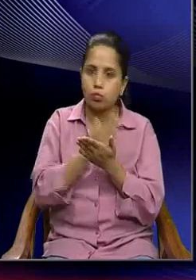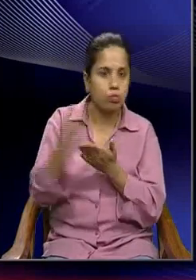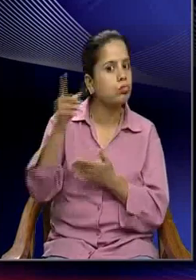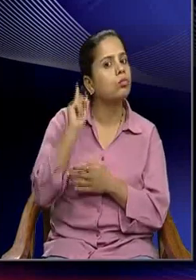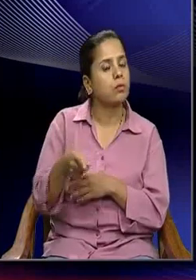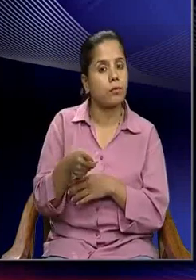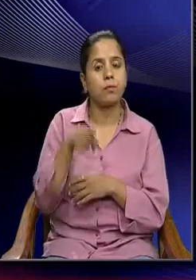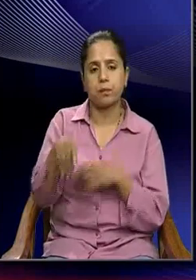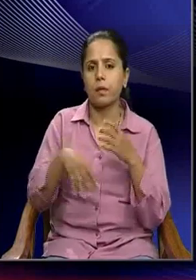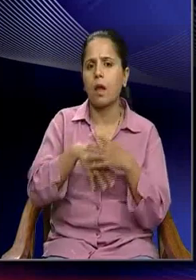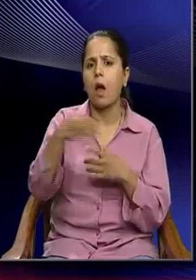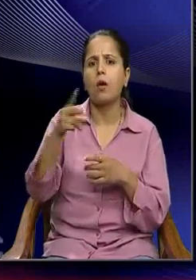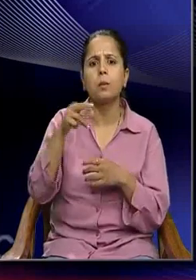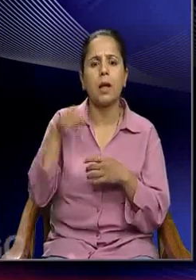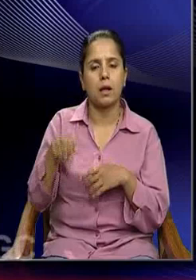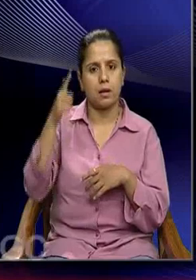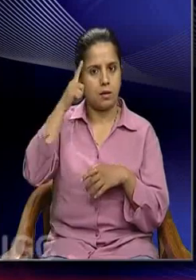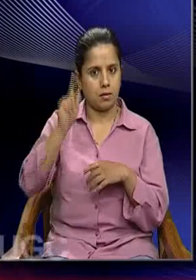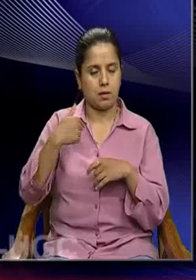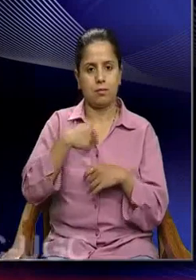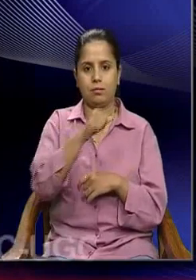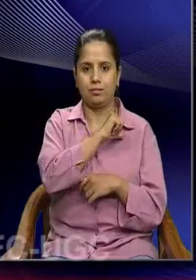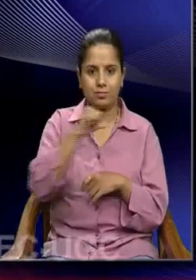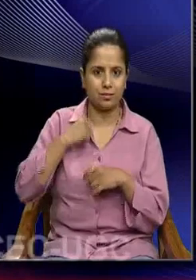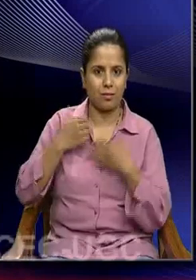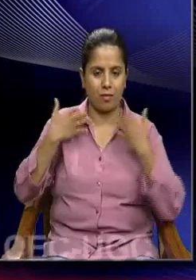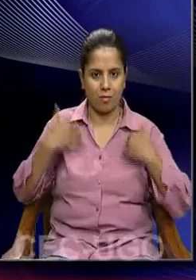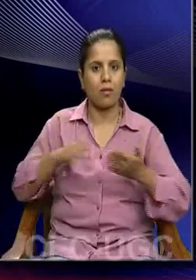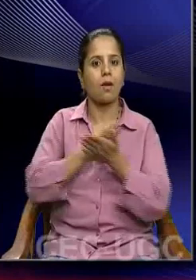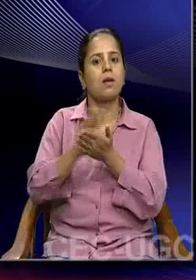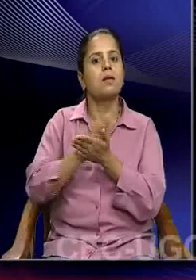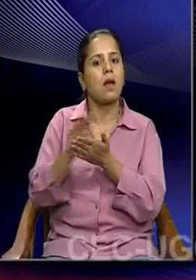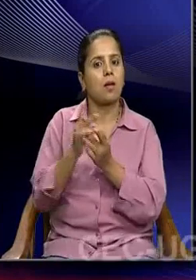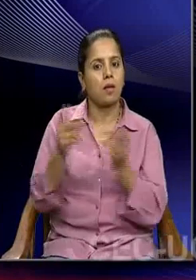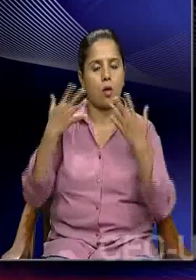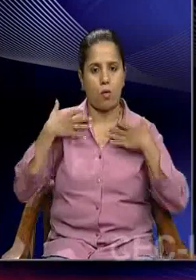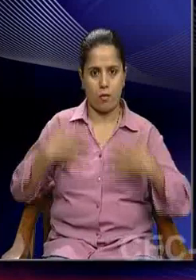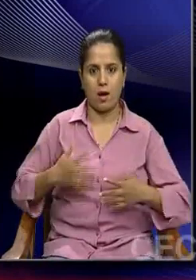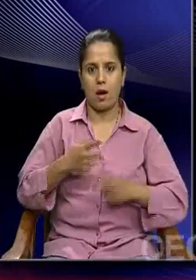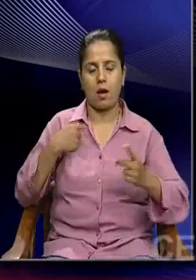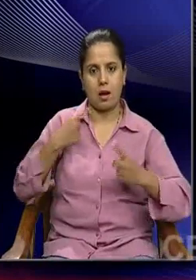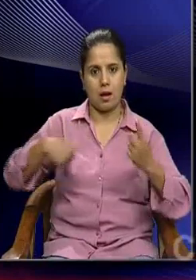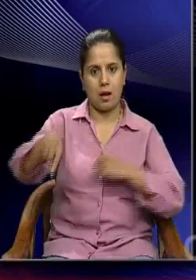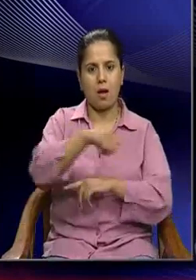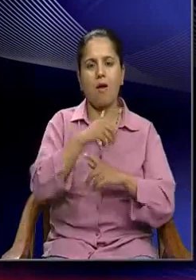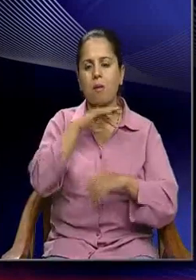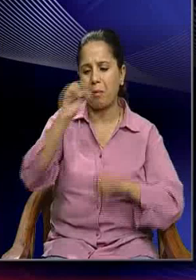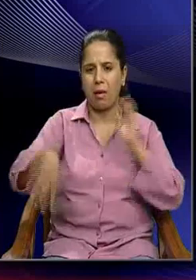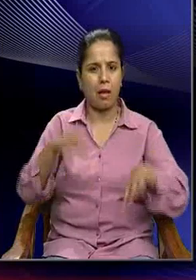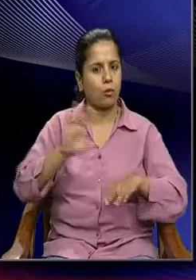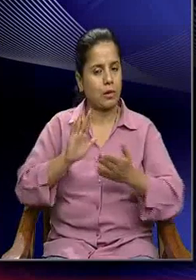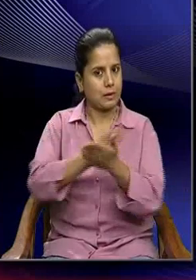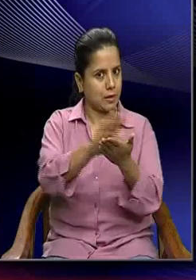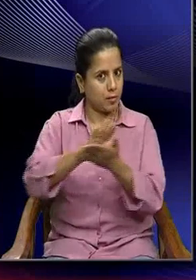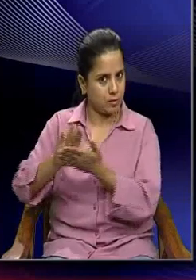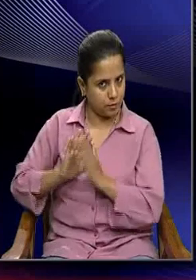Externally, it refers to maintaining cleanliness of our physical surroundings, such as